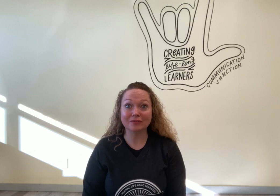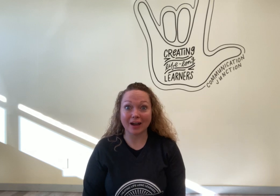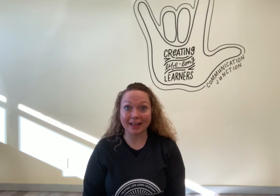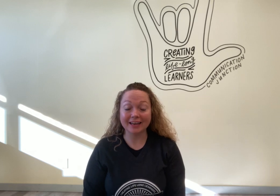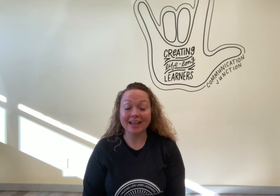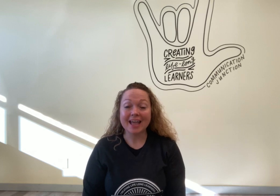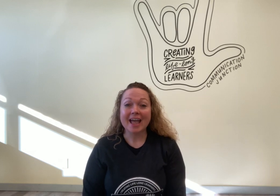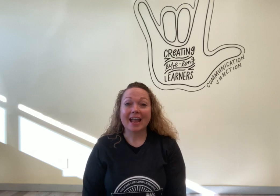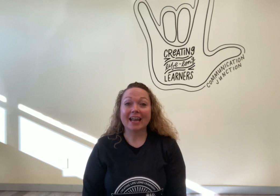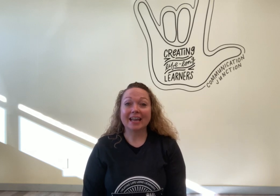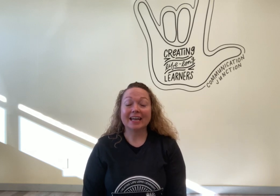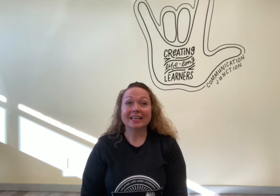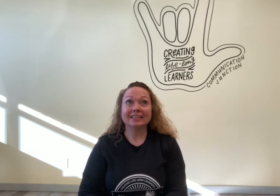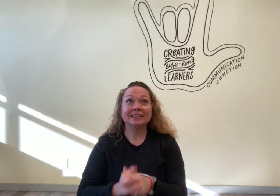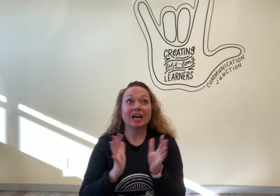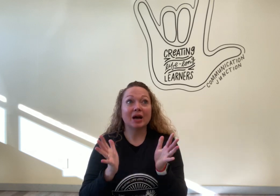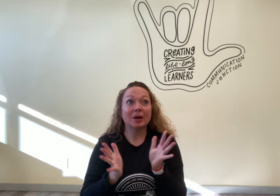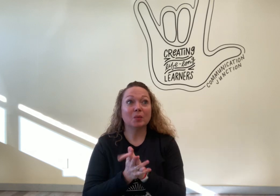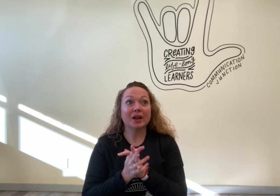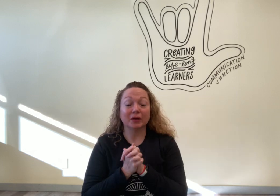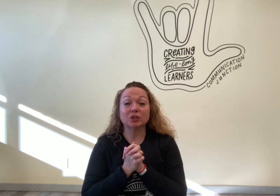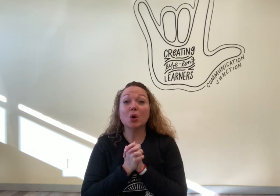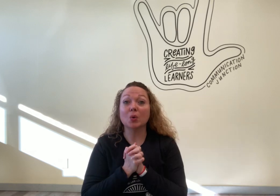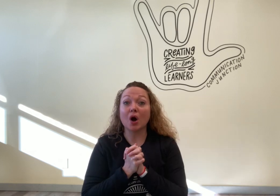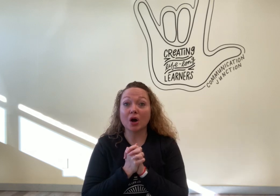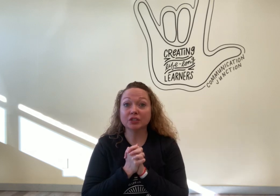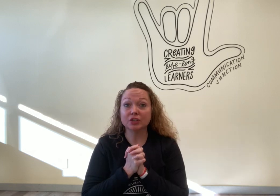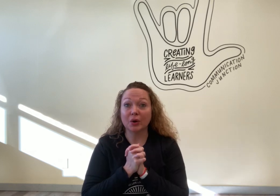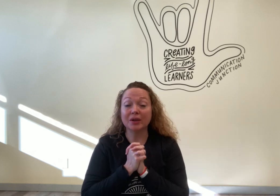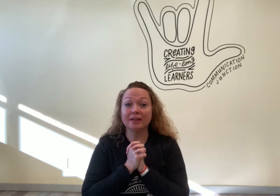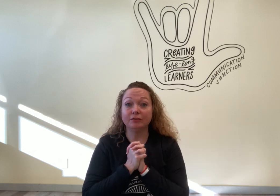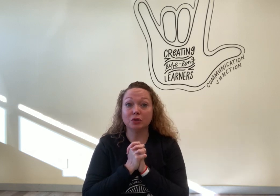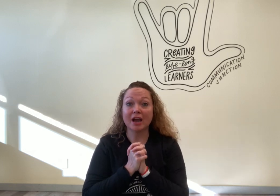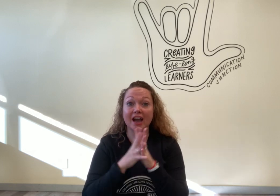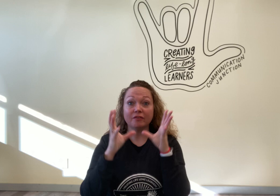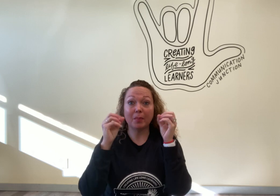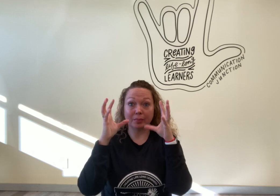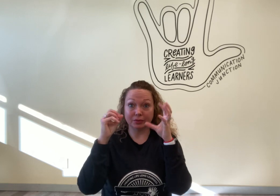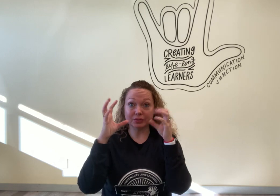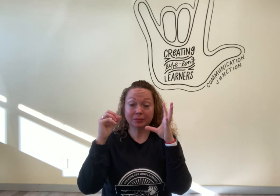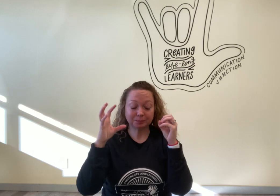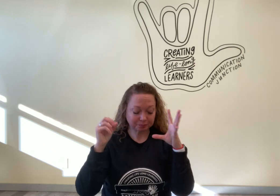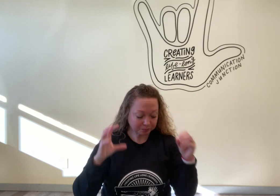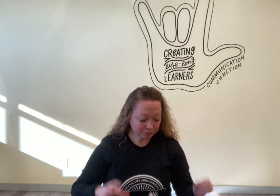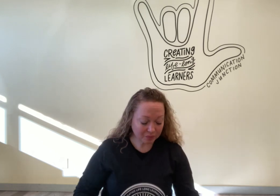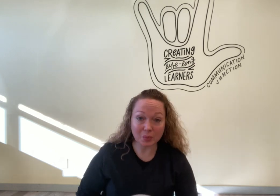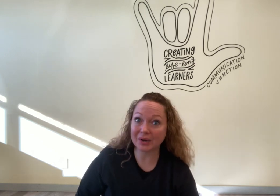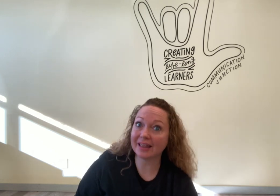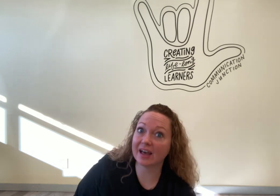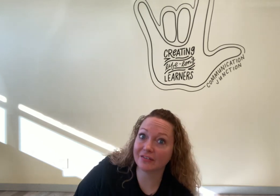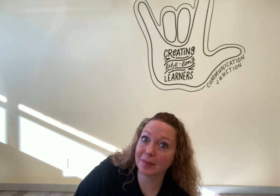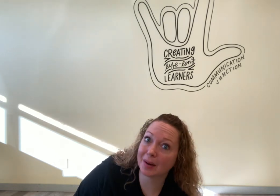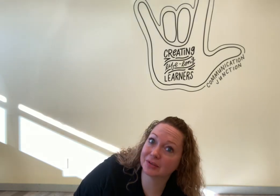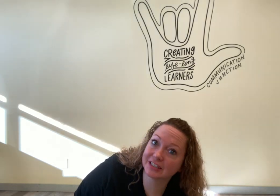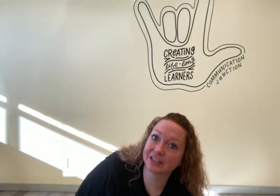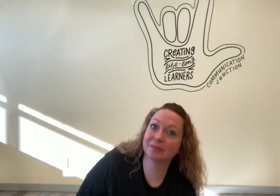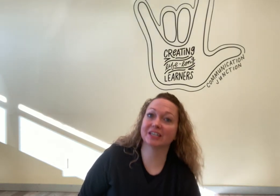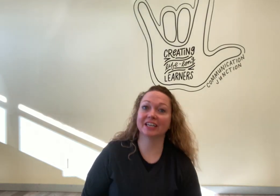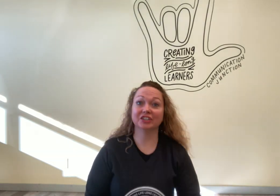fun. And what else? Oh, also, if you have bubbles, we love our bubbles here at Communication